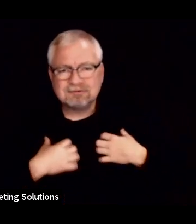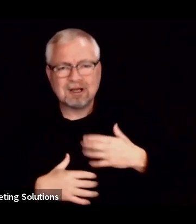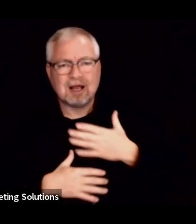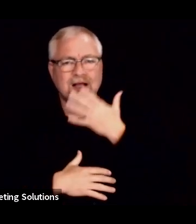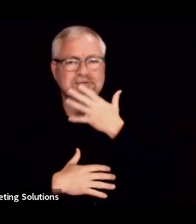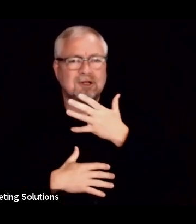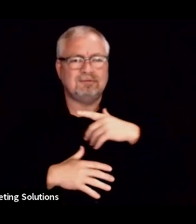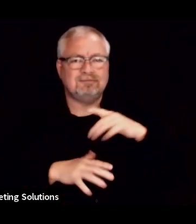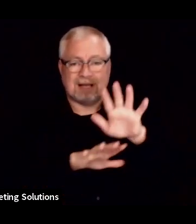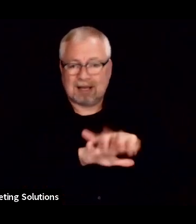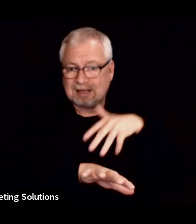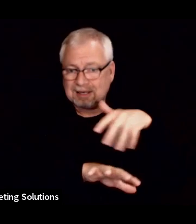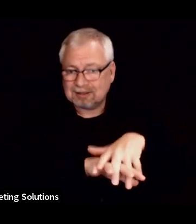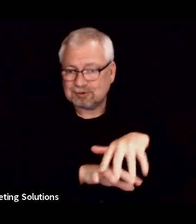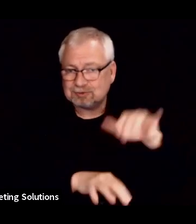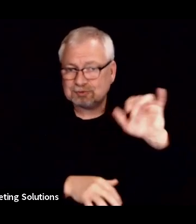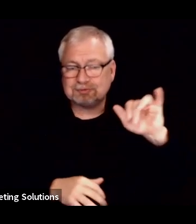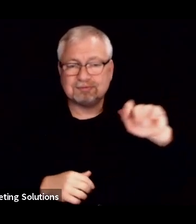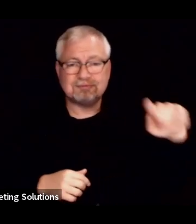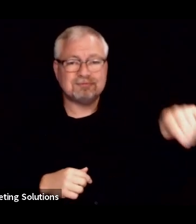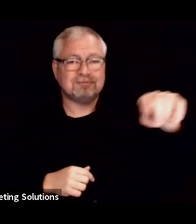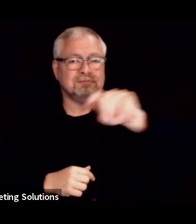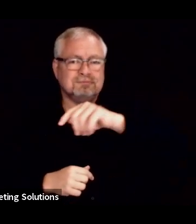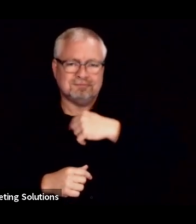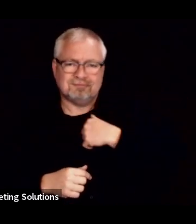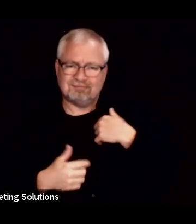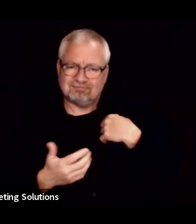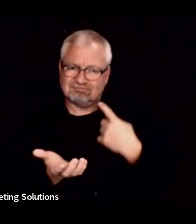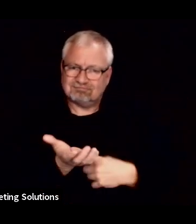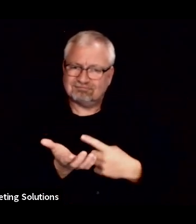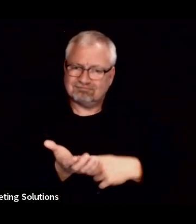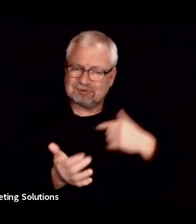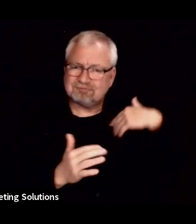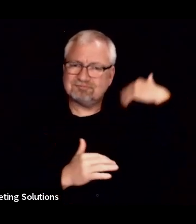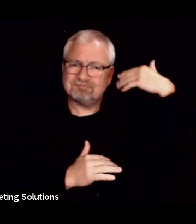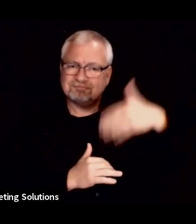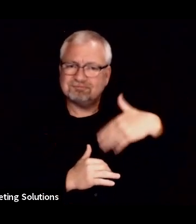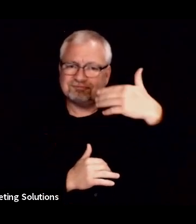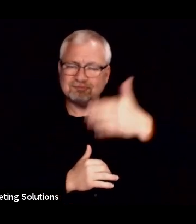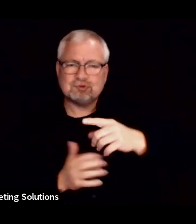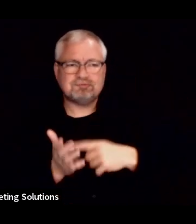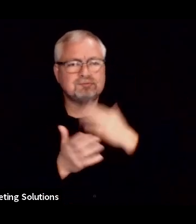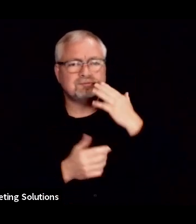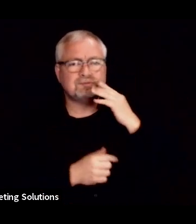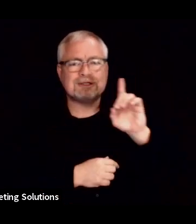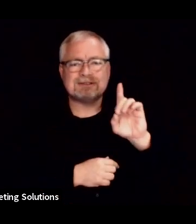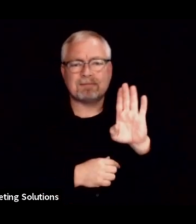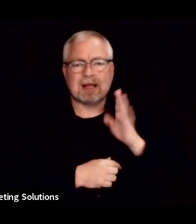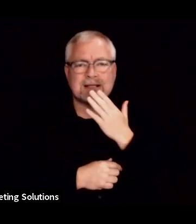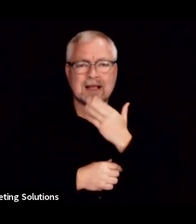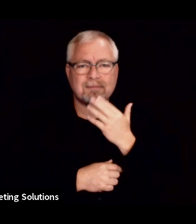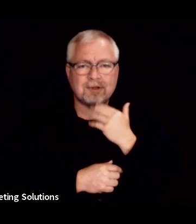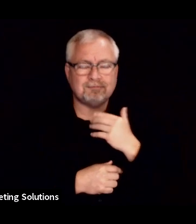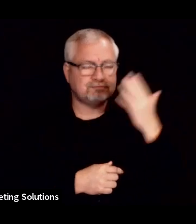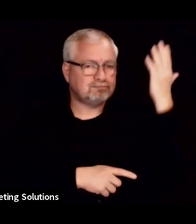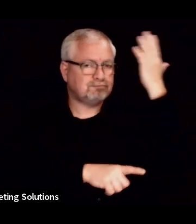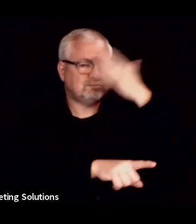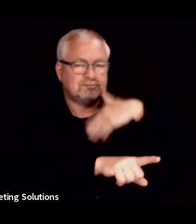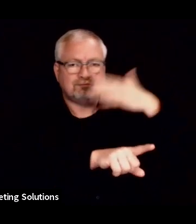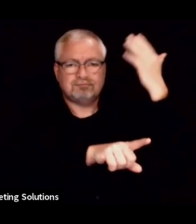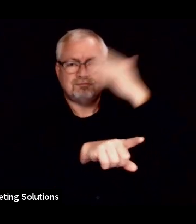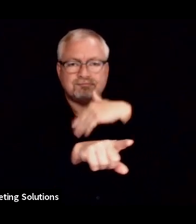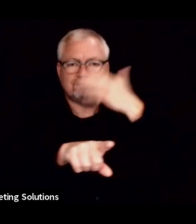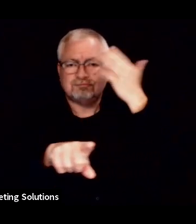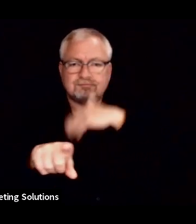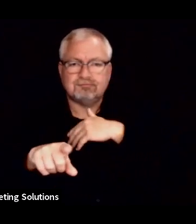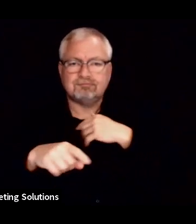but sometimes in a day-to-day sense can lose sight of the larger trends. I saw this data the other day and it really struck